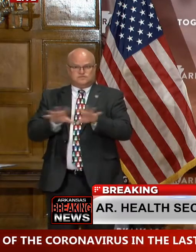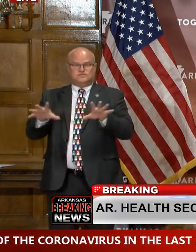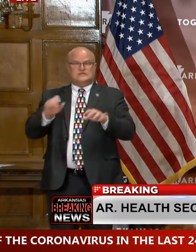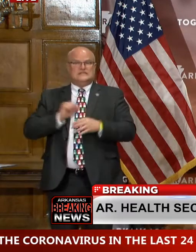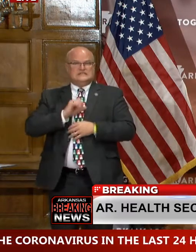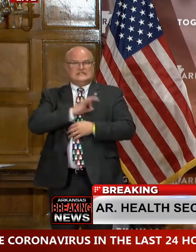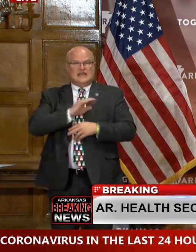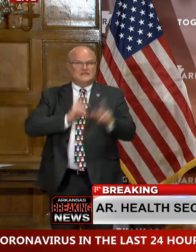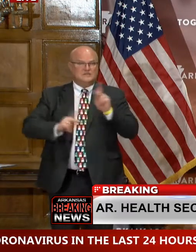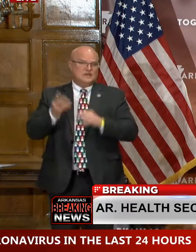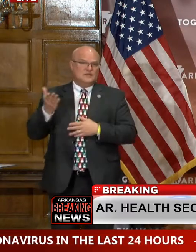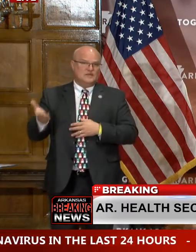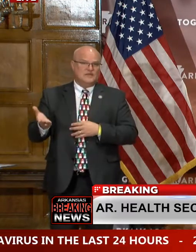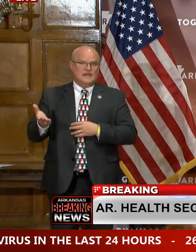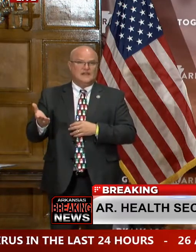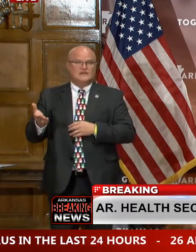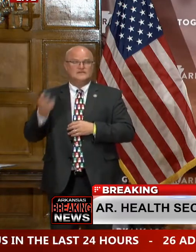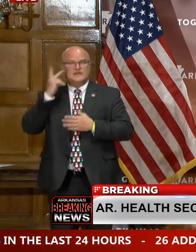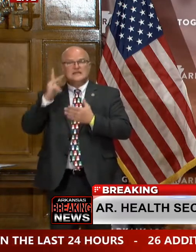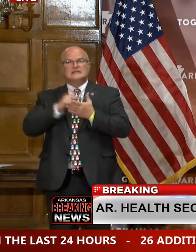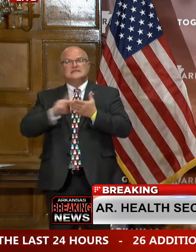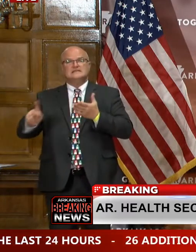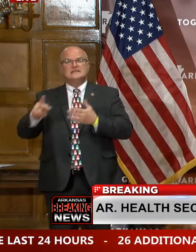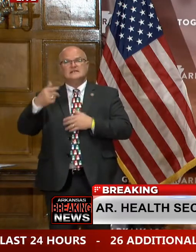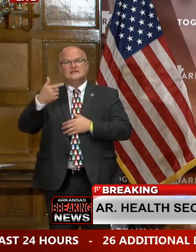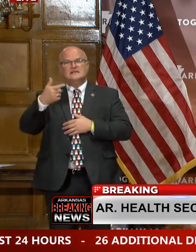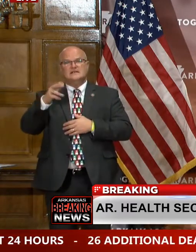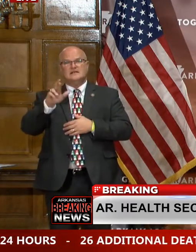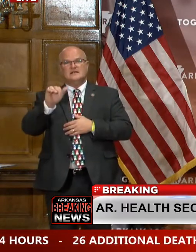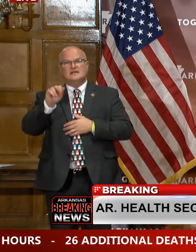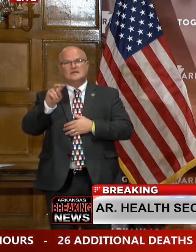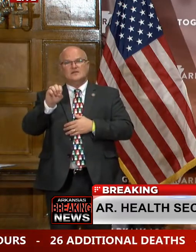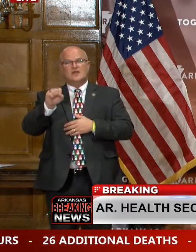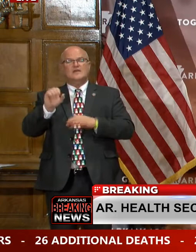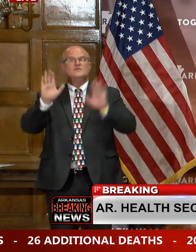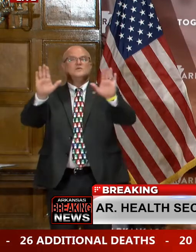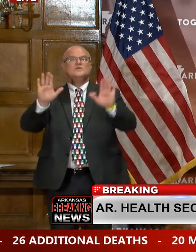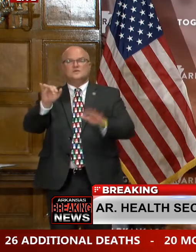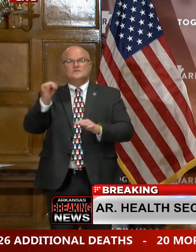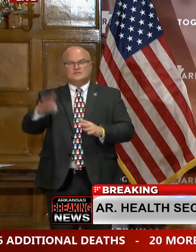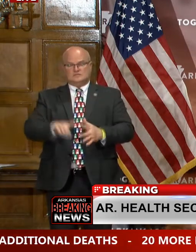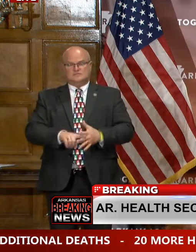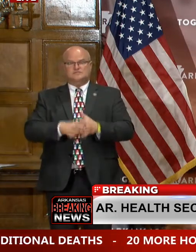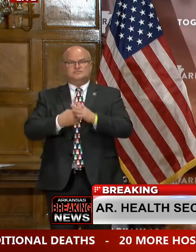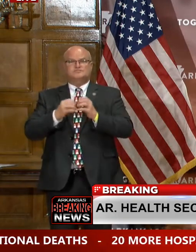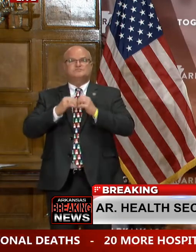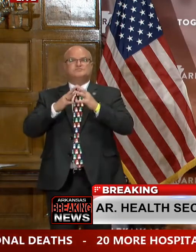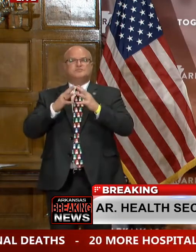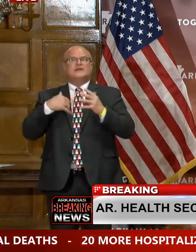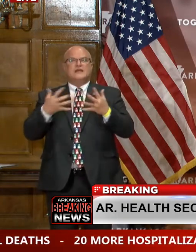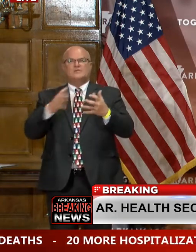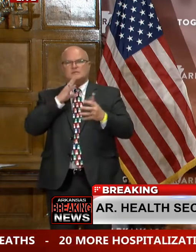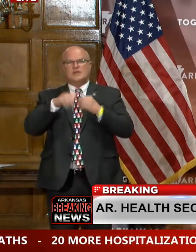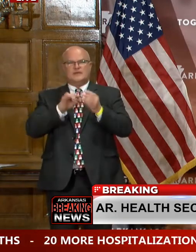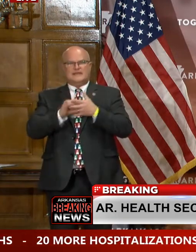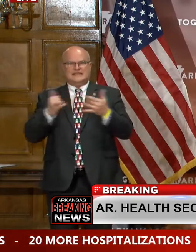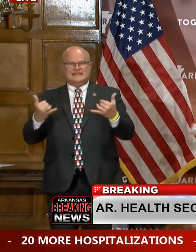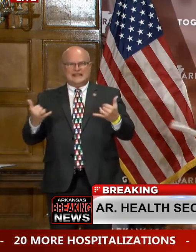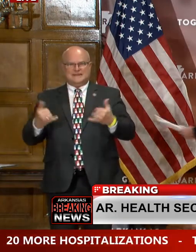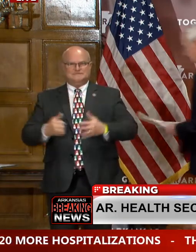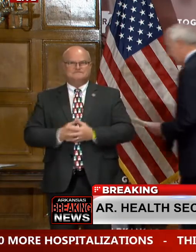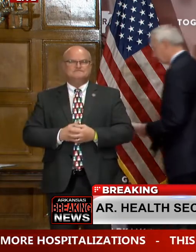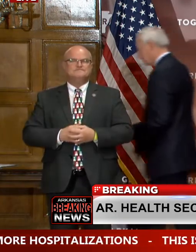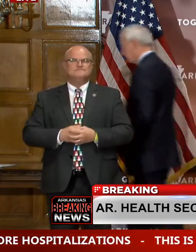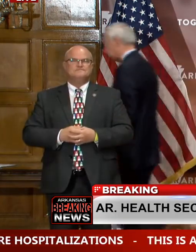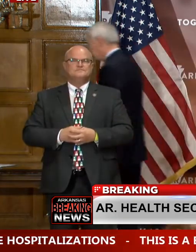and personnel there. Secretary Graves has done a good job of implementing that, and I wanted him to talk about that.